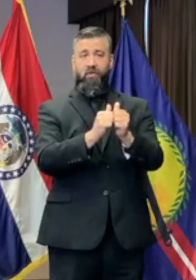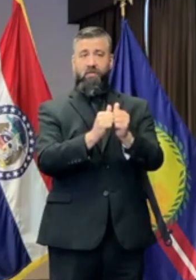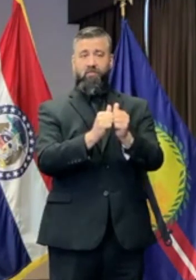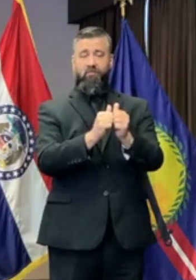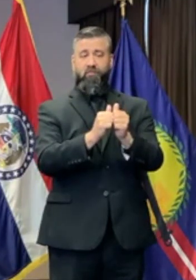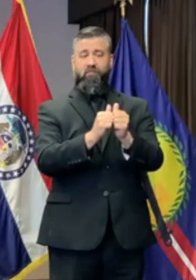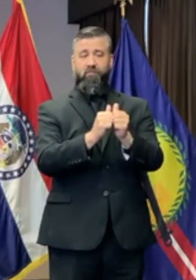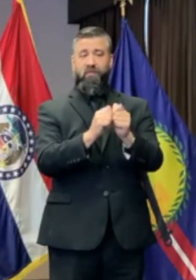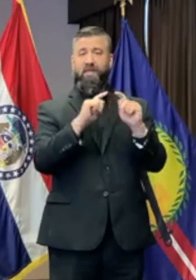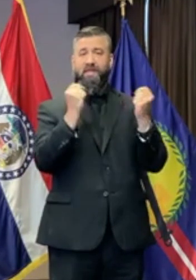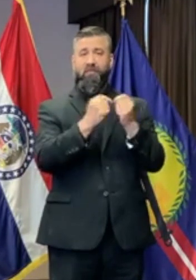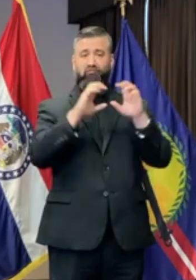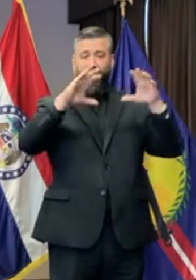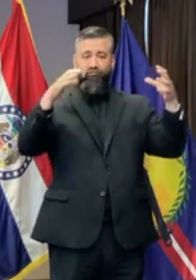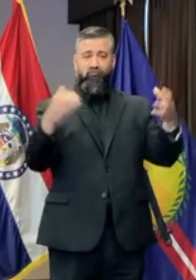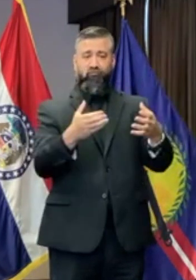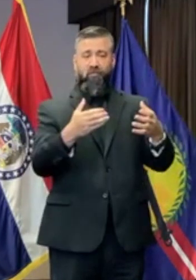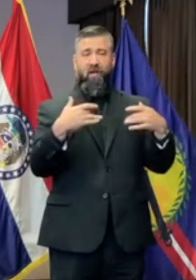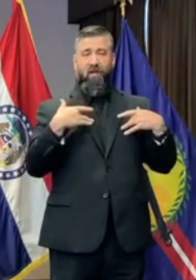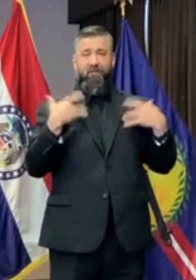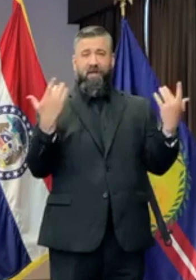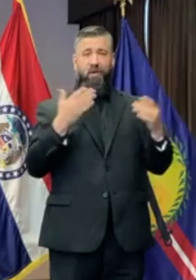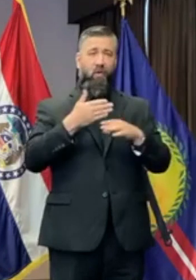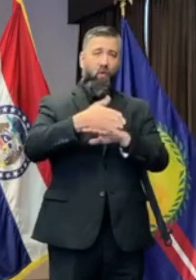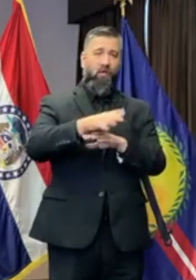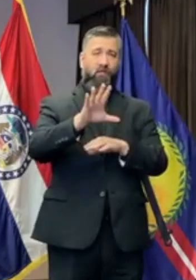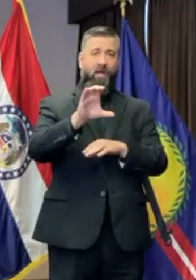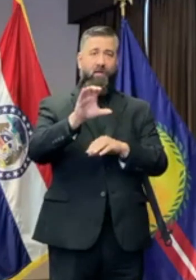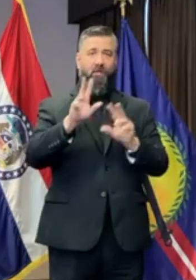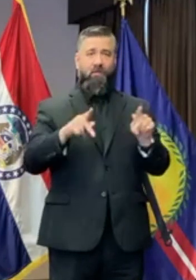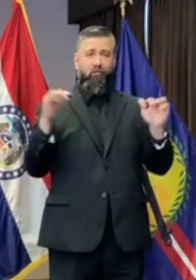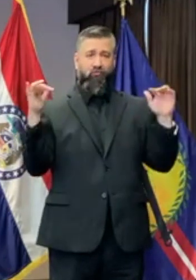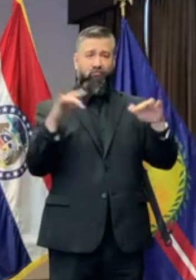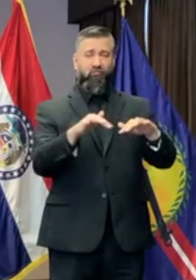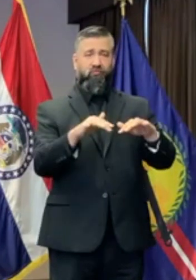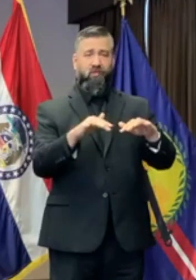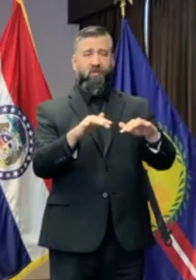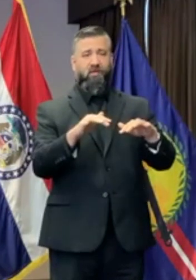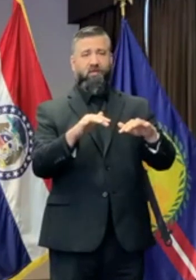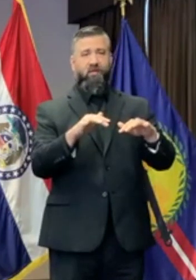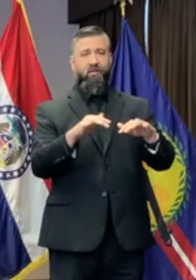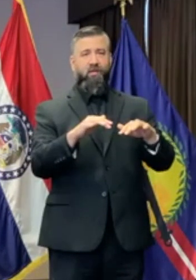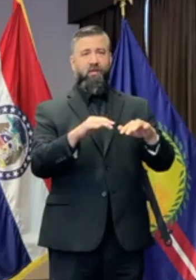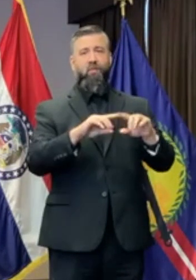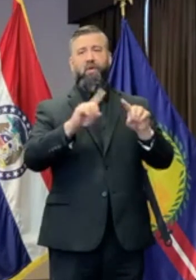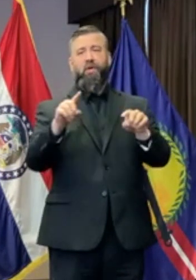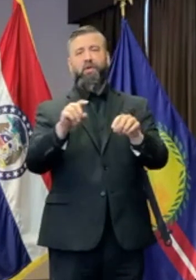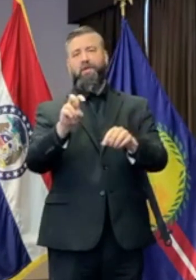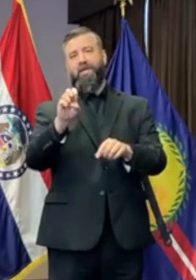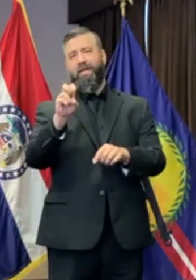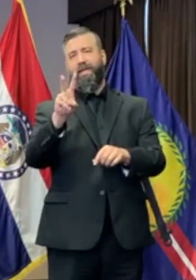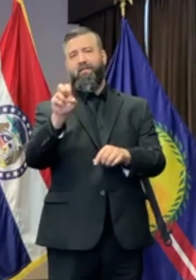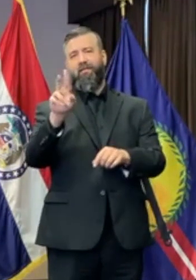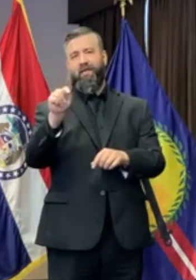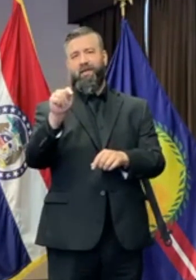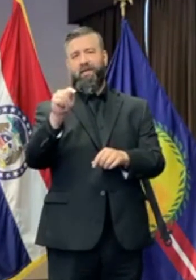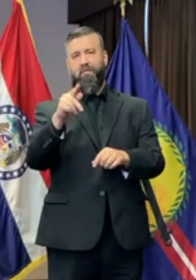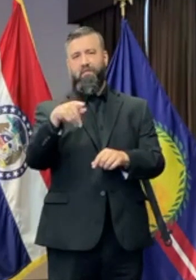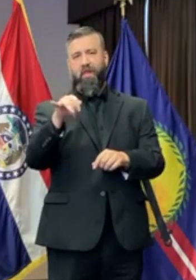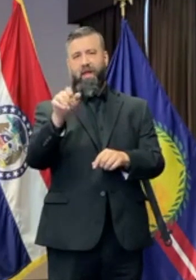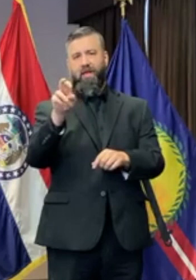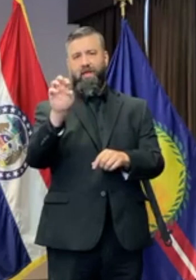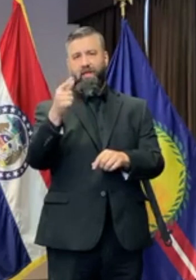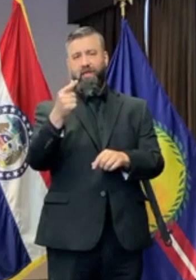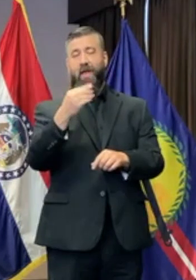as an event over 500, then that would go to event planning in our county public health